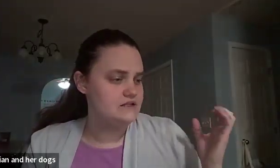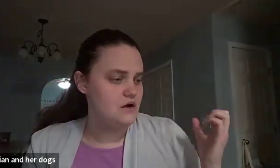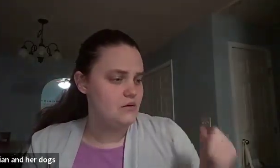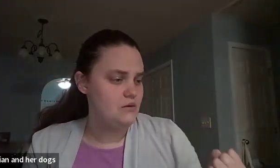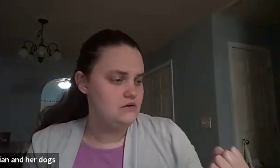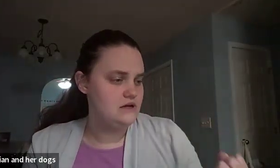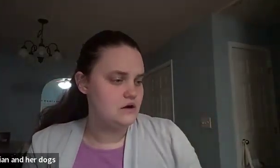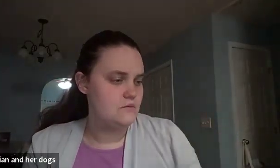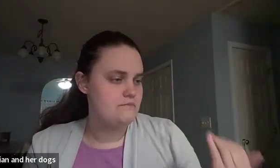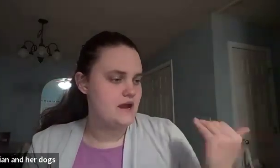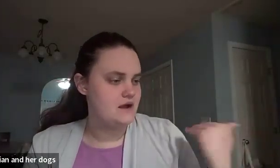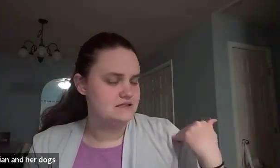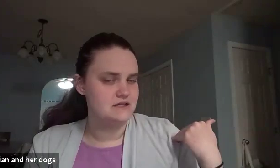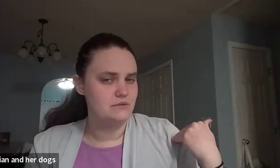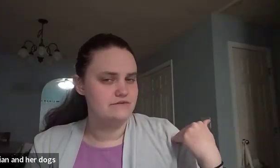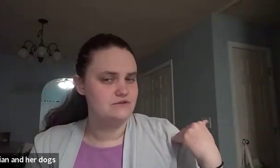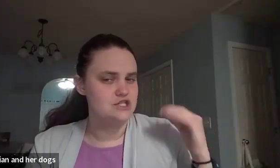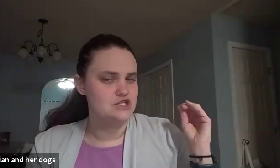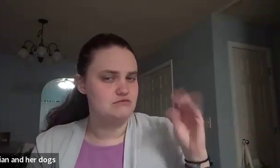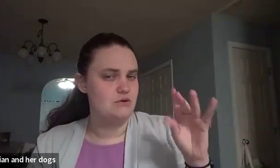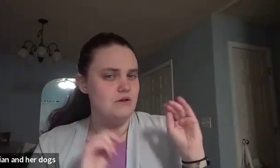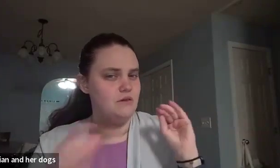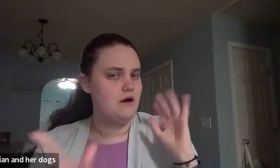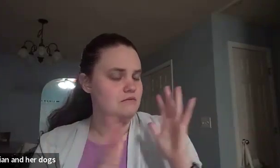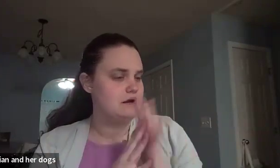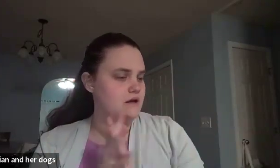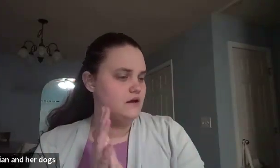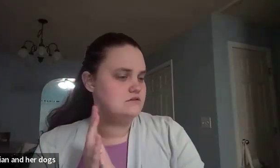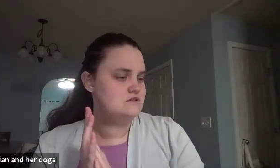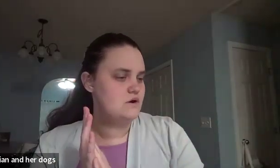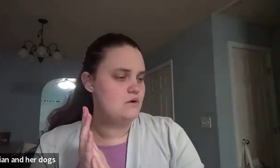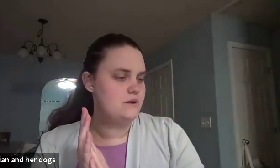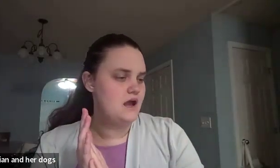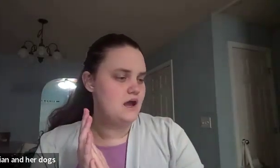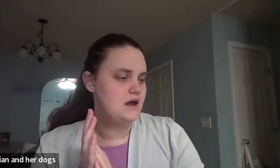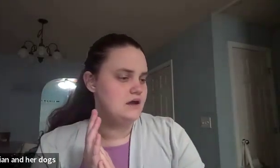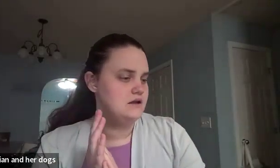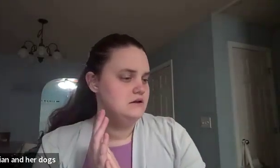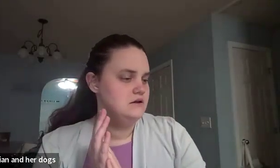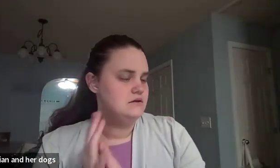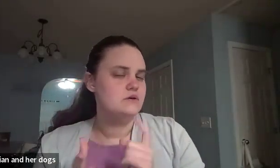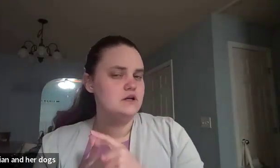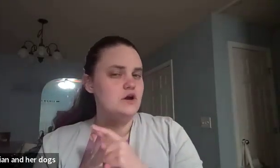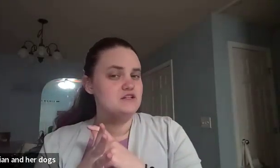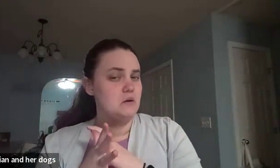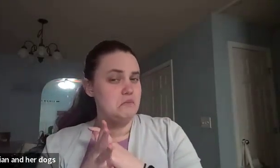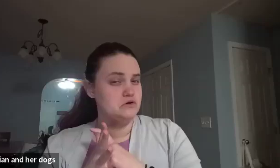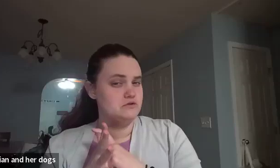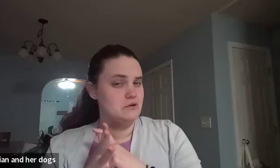Let's hold and go back because I know we've just thrown a lot right now. So we're gonna go back to our birds real